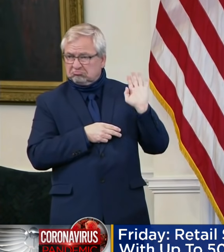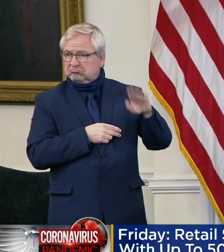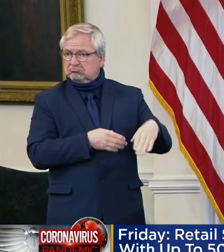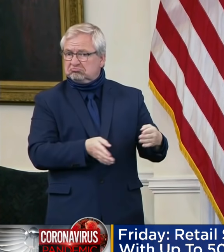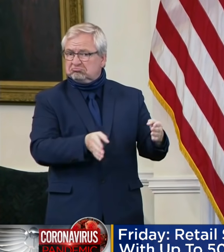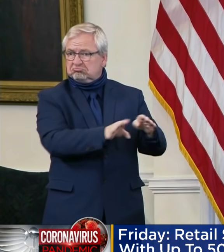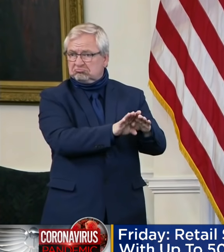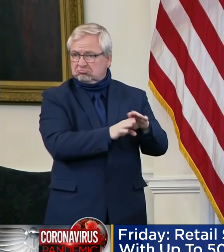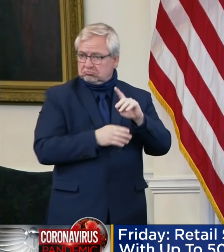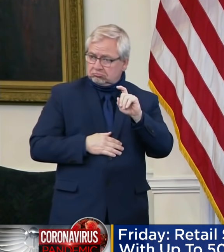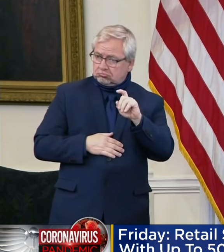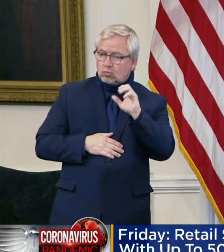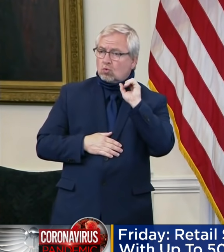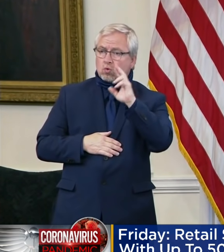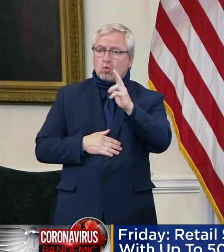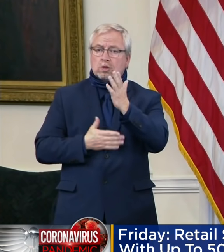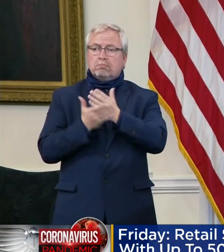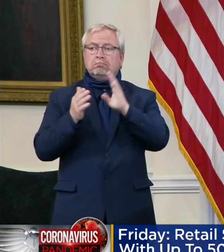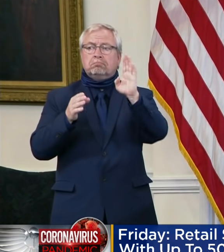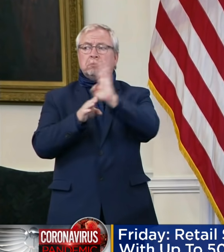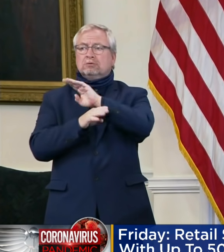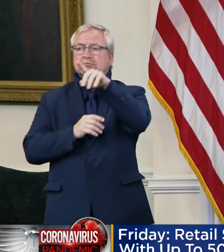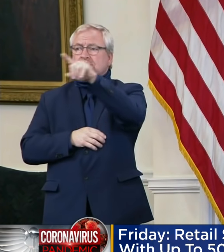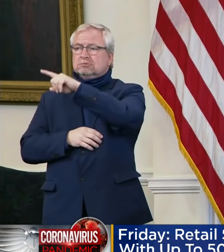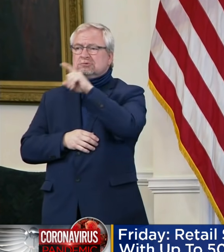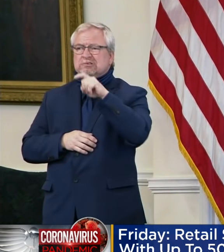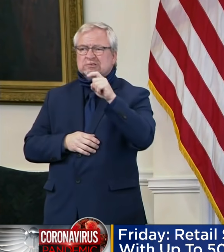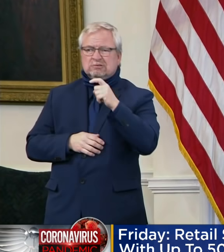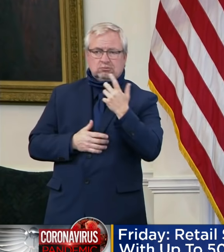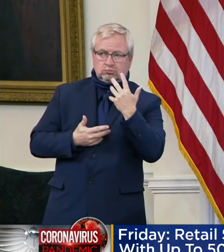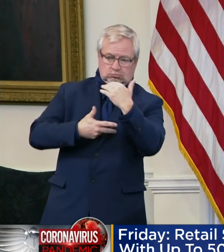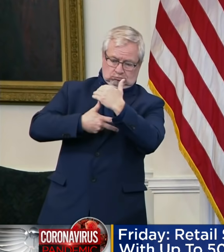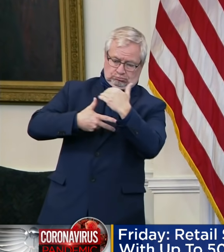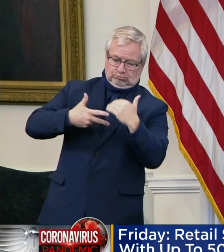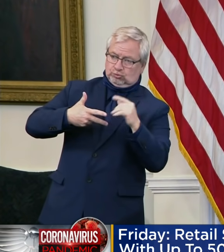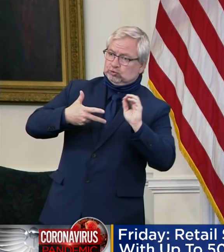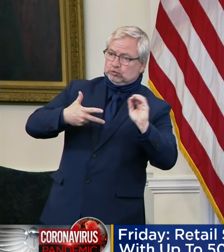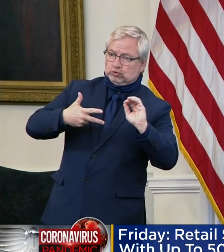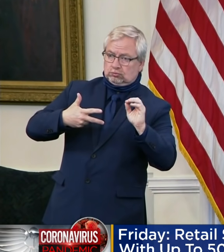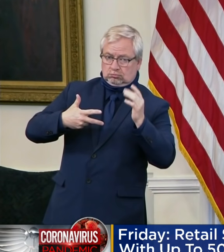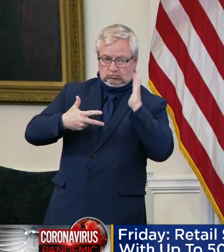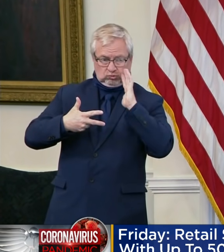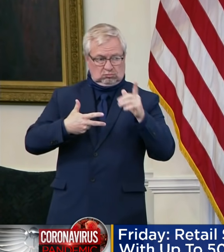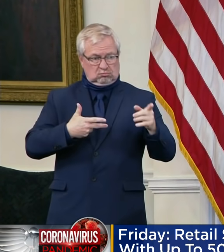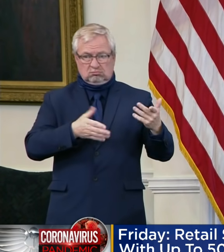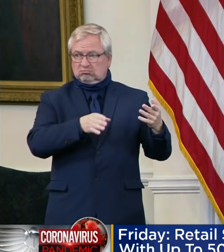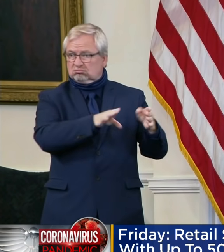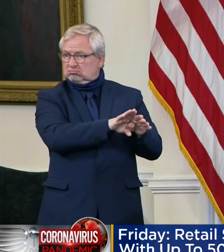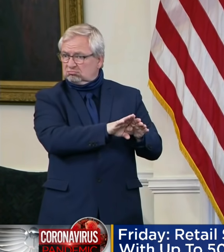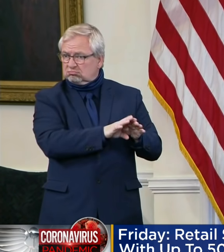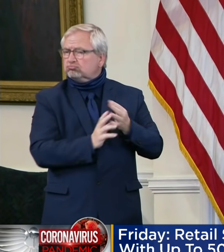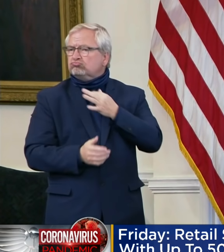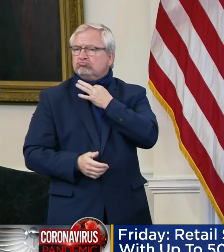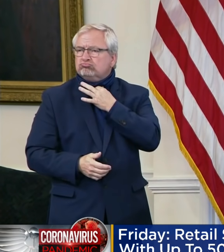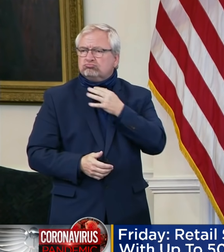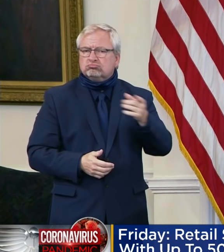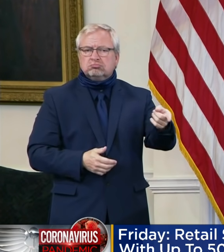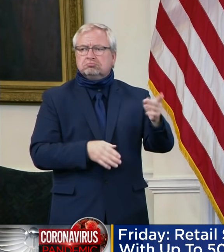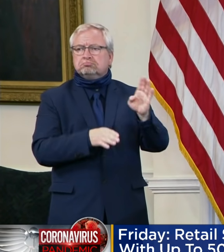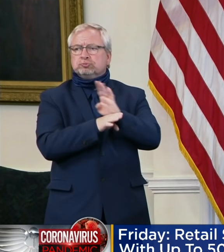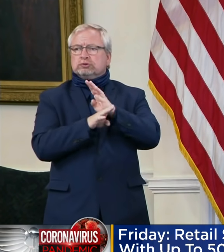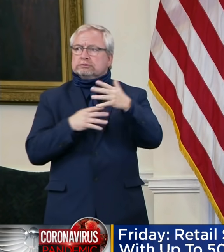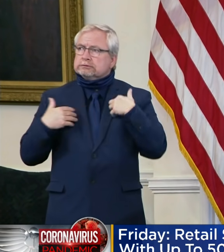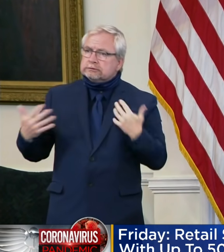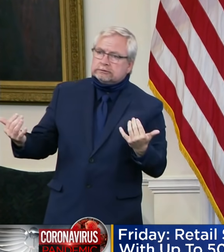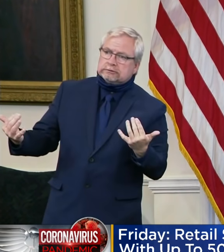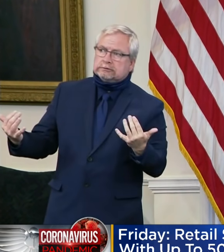phase 2, I can't hang in there much longer. What advice do you have to those folks who are doing their best to stay open and stay relevant during this